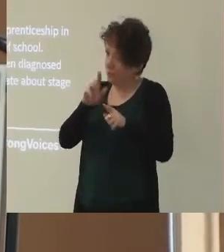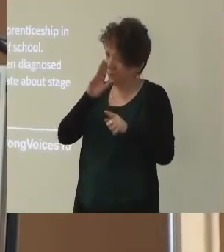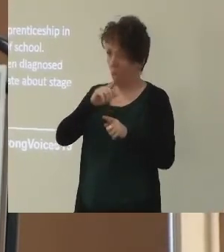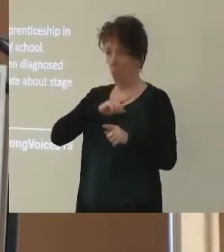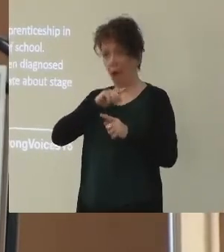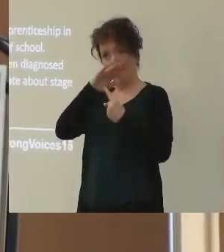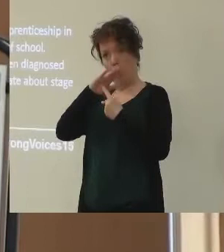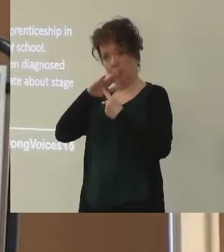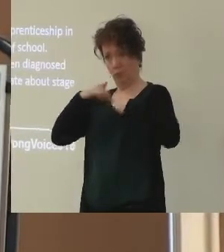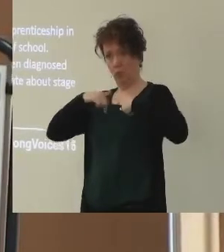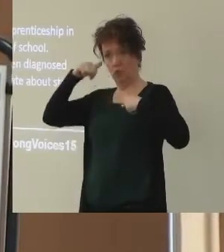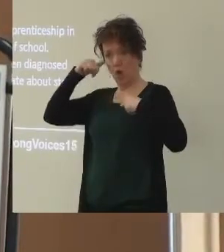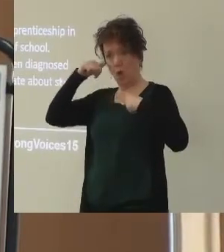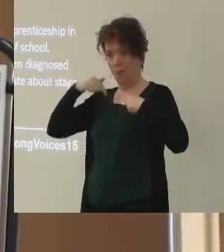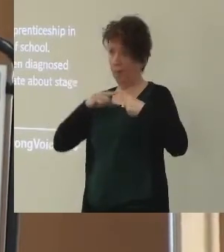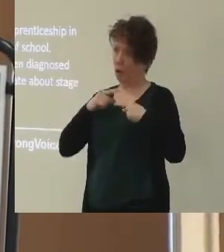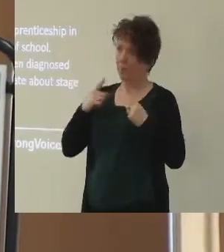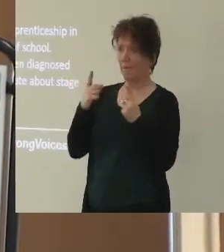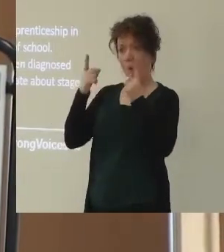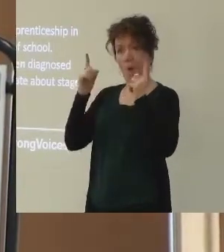that information as their employer.